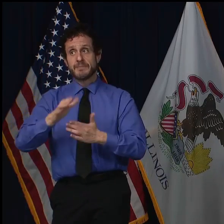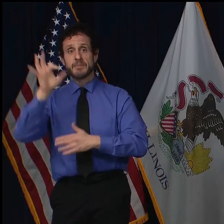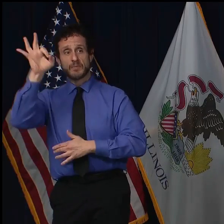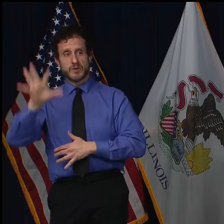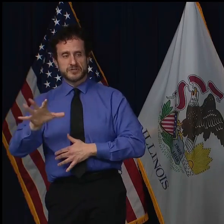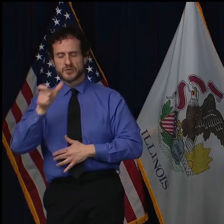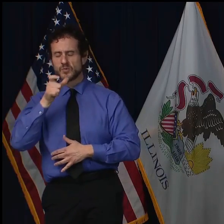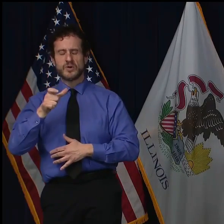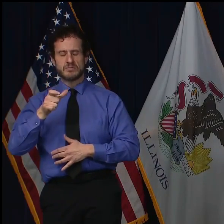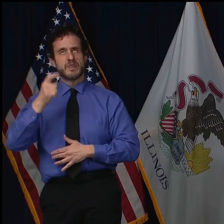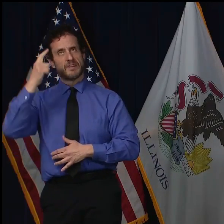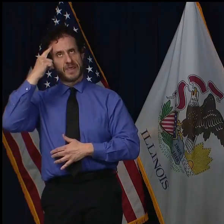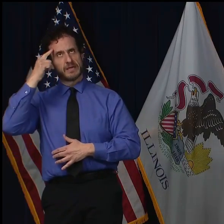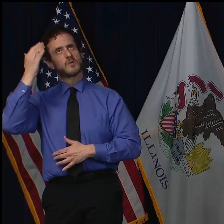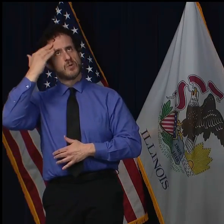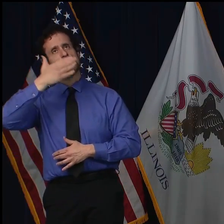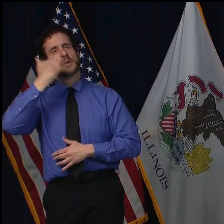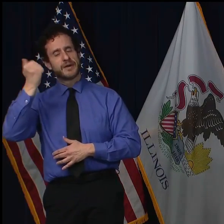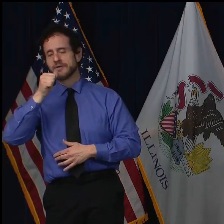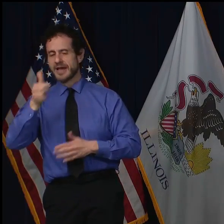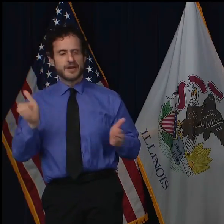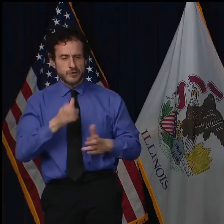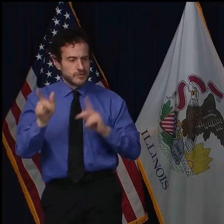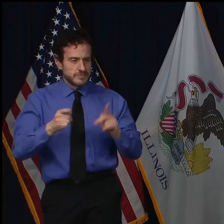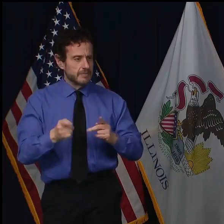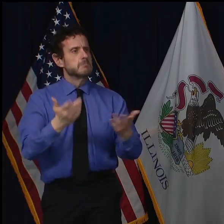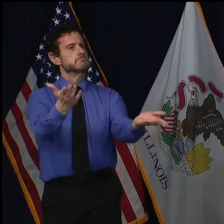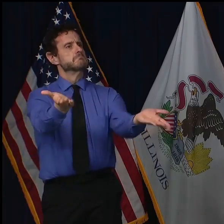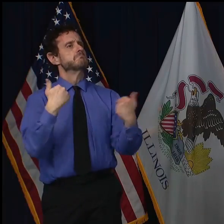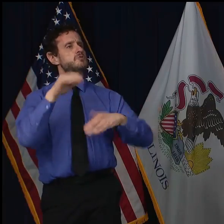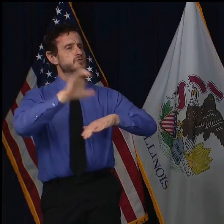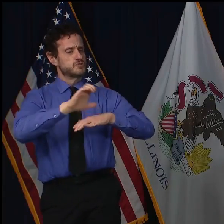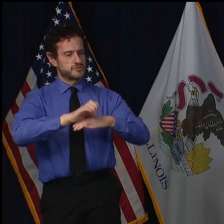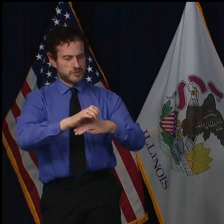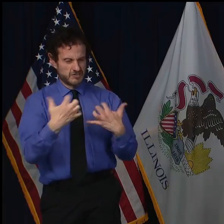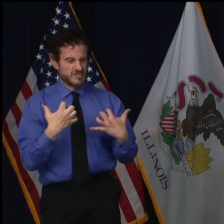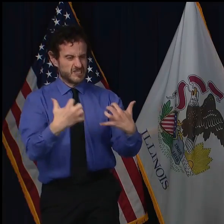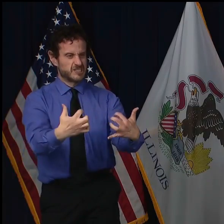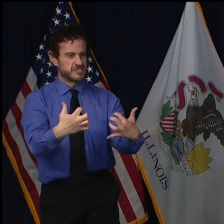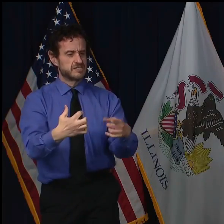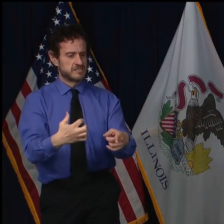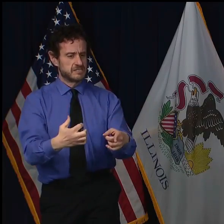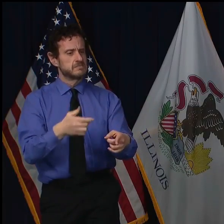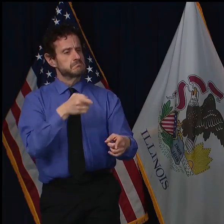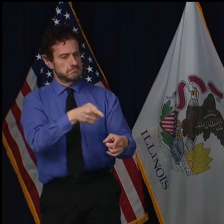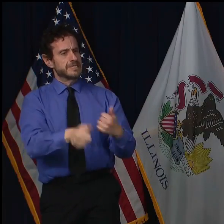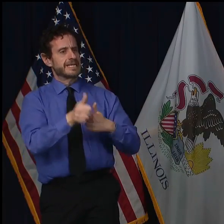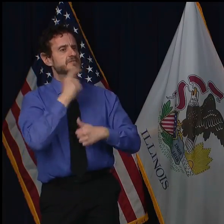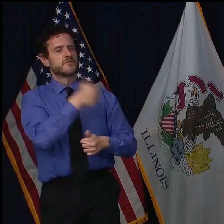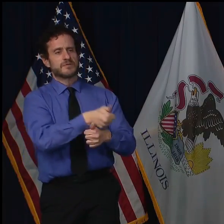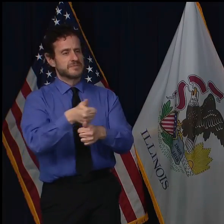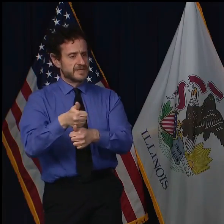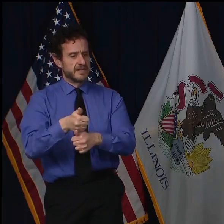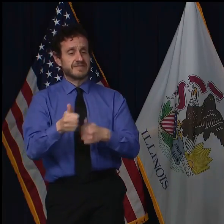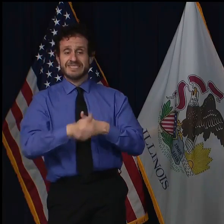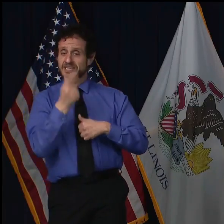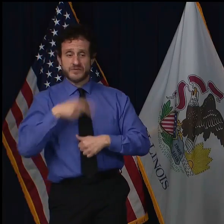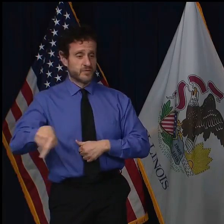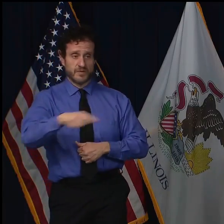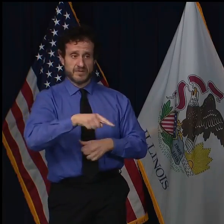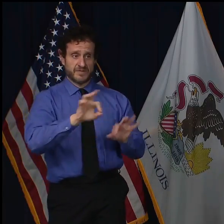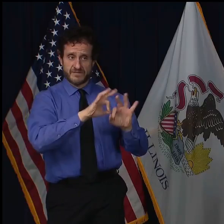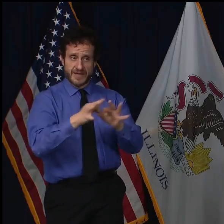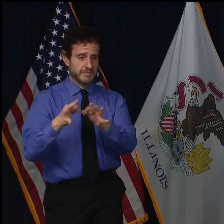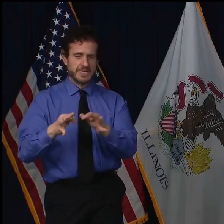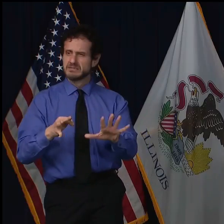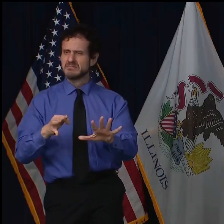know better and not encourage their parishioners to put themselves and their families in danger. Okay. I do